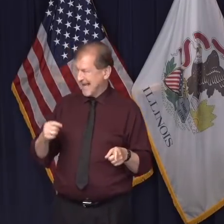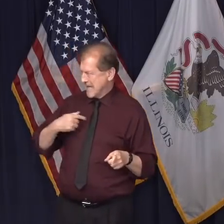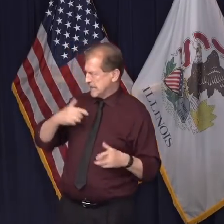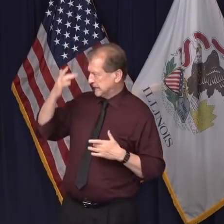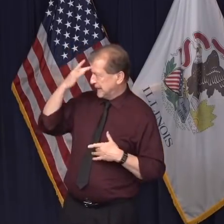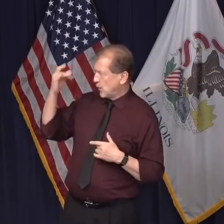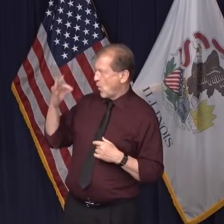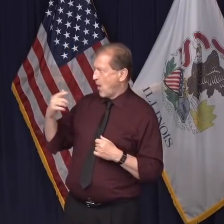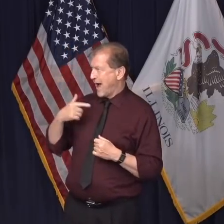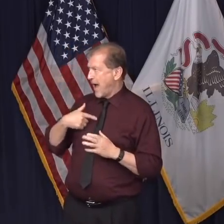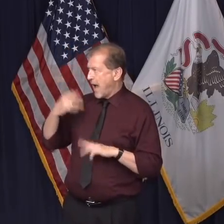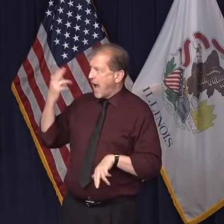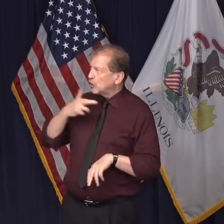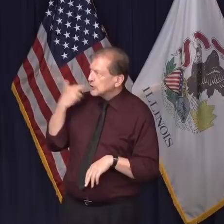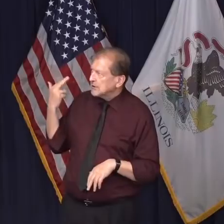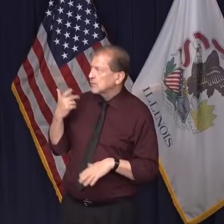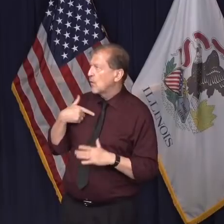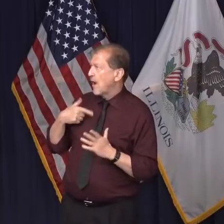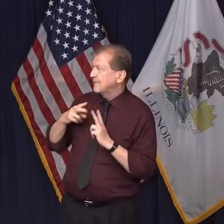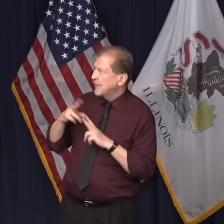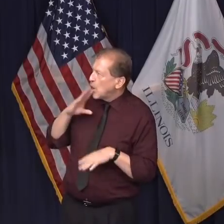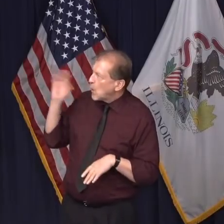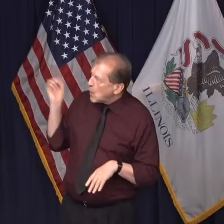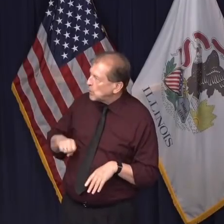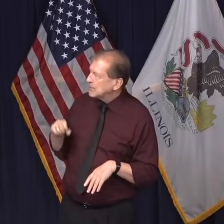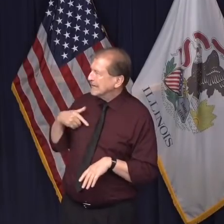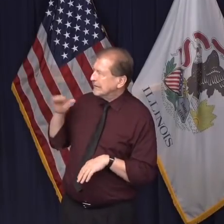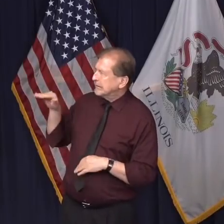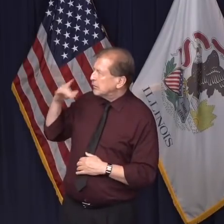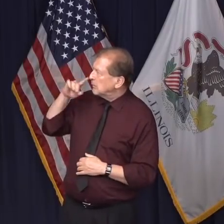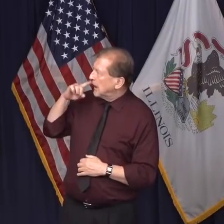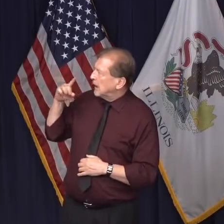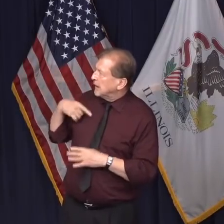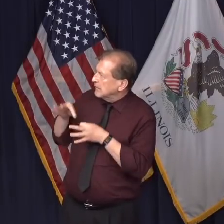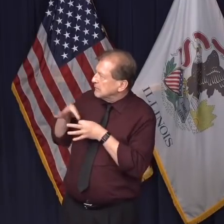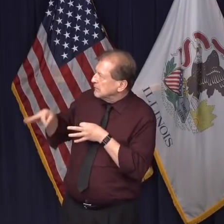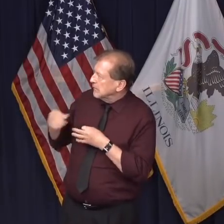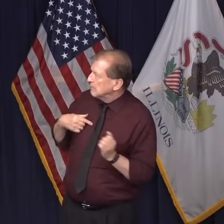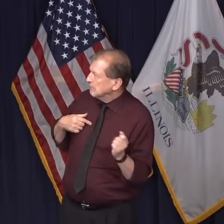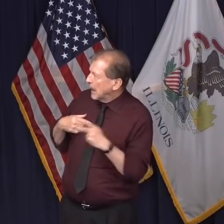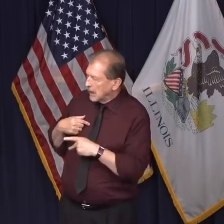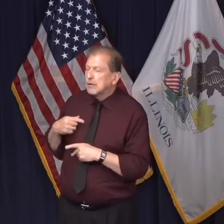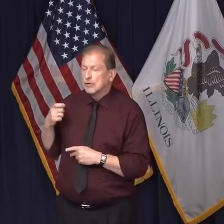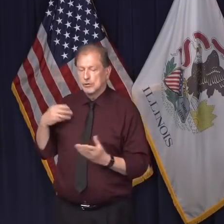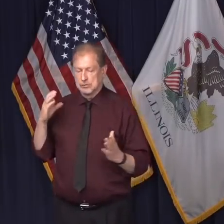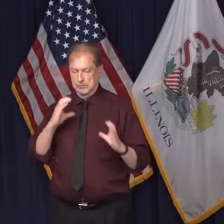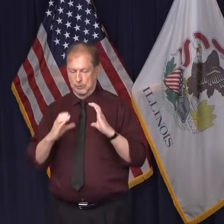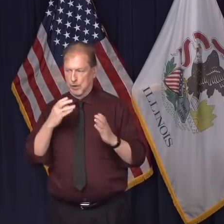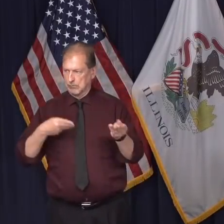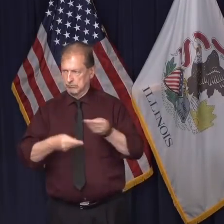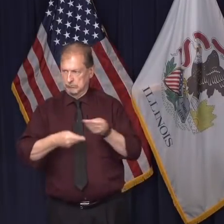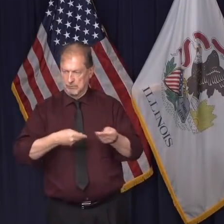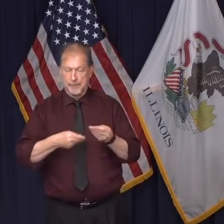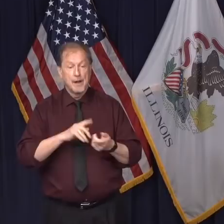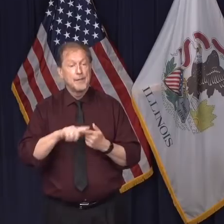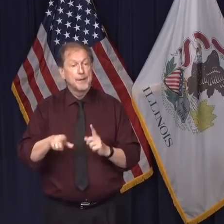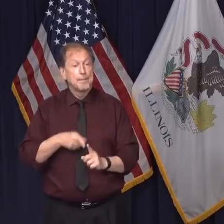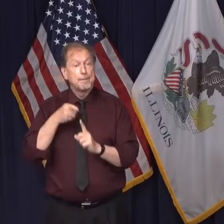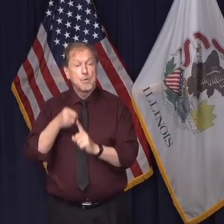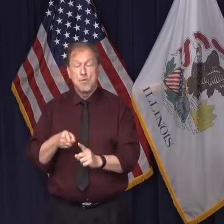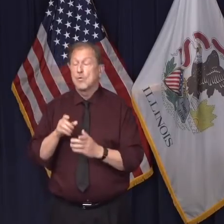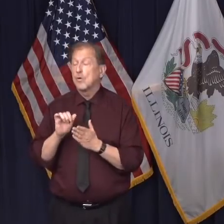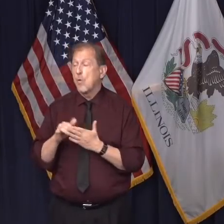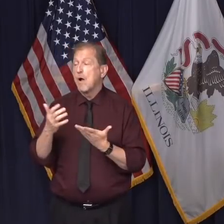their forbearance can be given to them for that. But, obviously what we're looking for here is